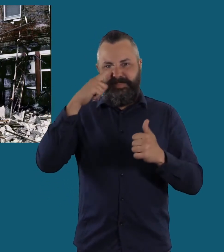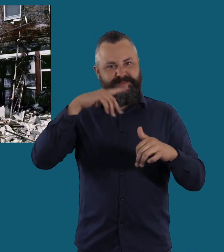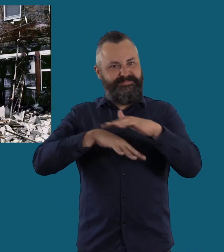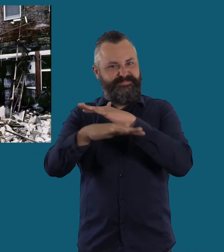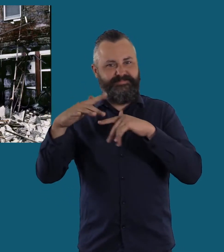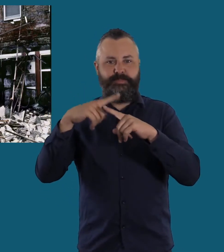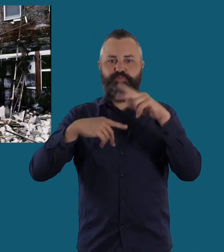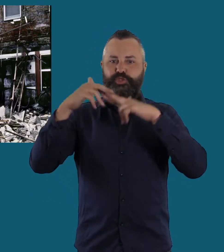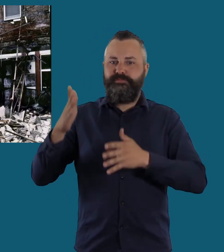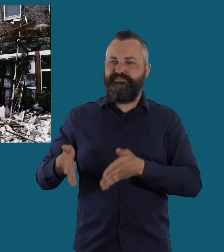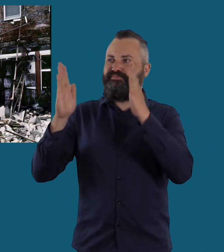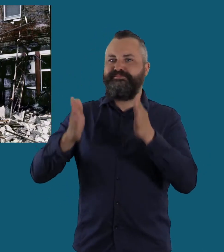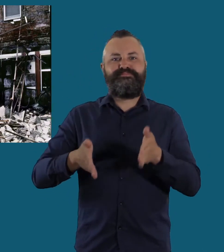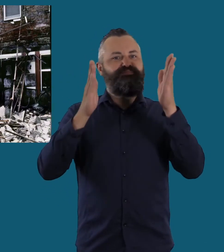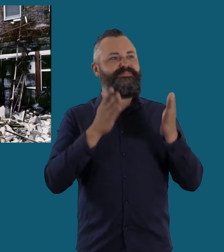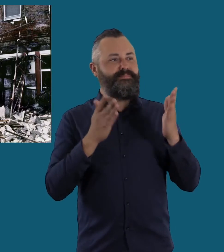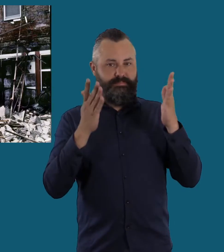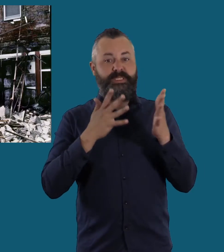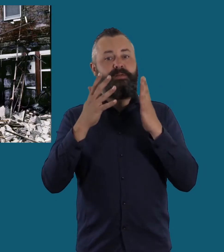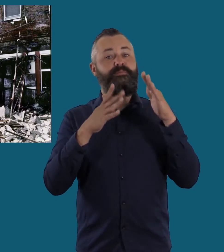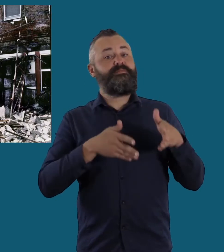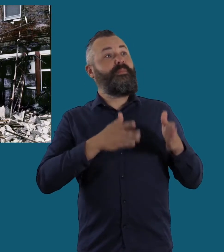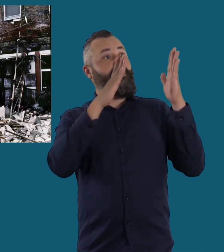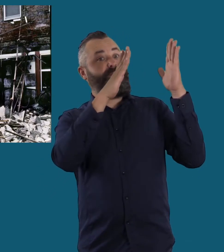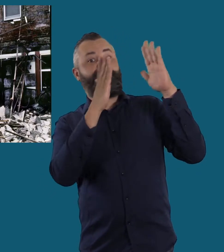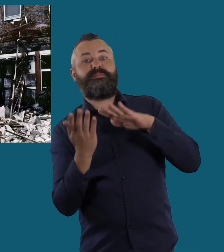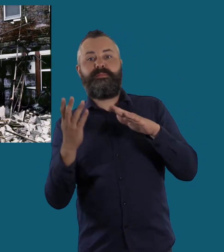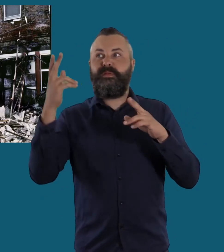Newcastle is a highly populated city, and falling buildings were the main factor in the fatalities.